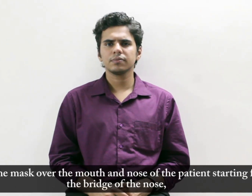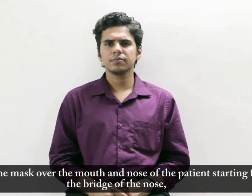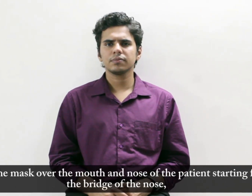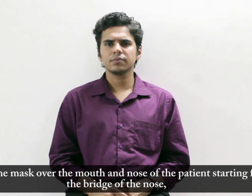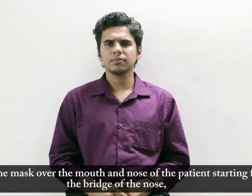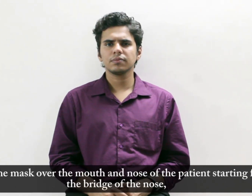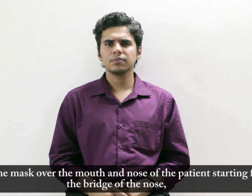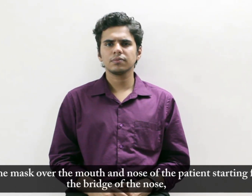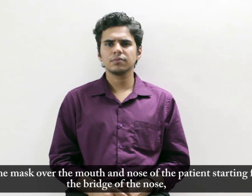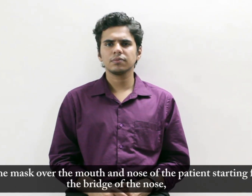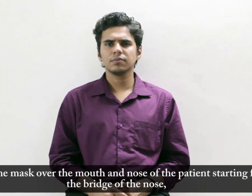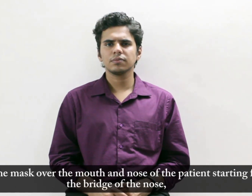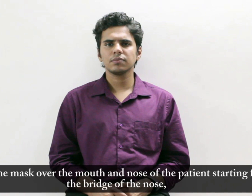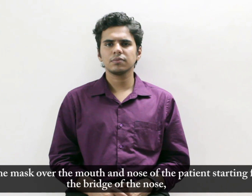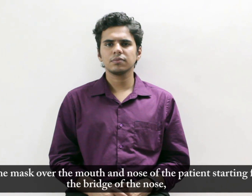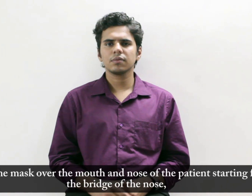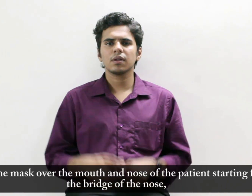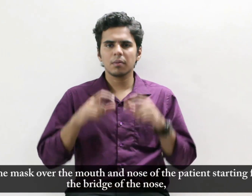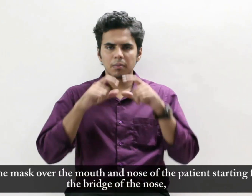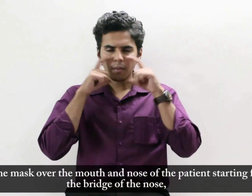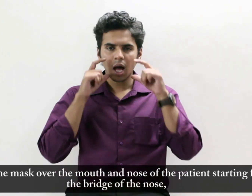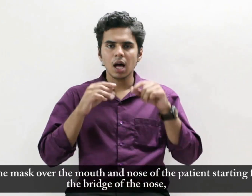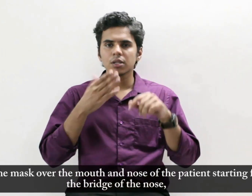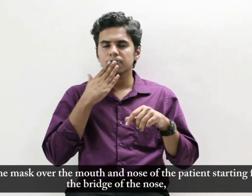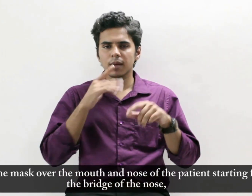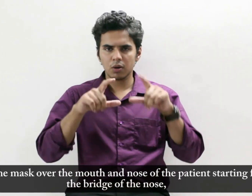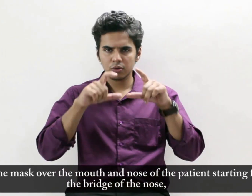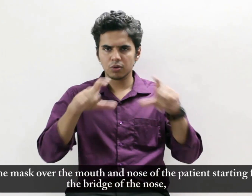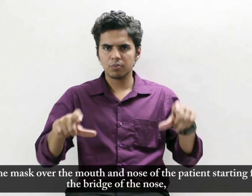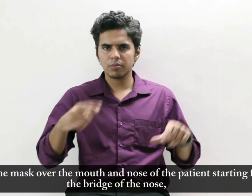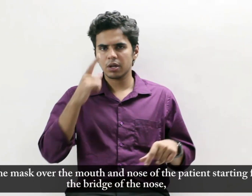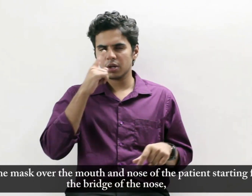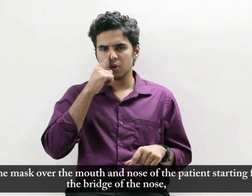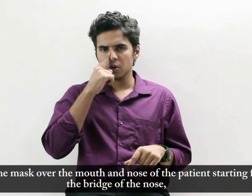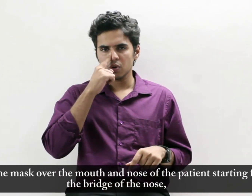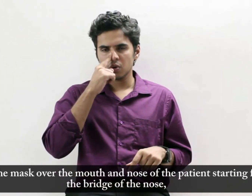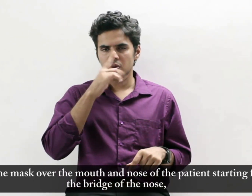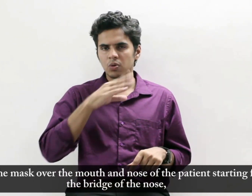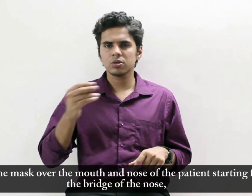Place the mask over the mouth and nose of the patient, starting from the bridge of the nose.